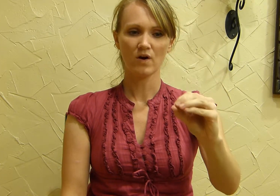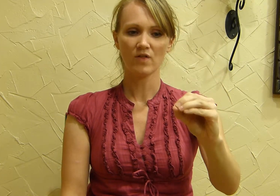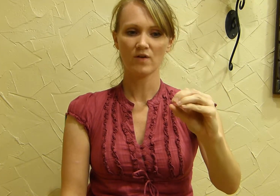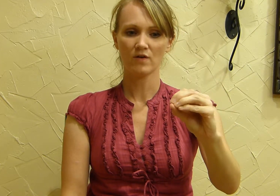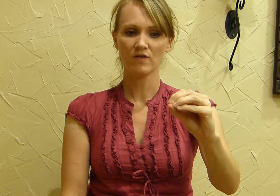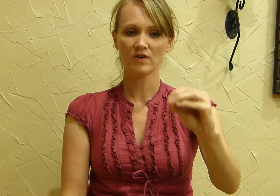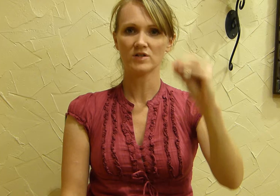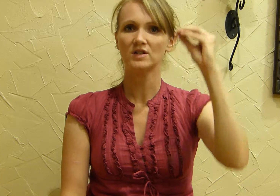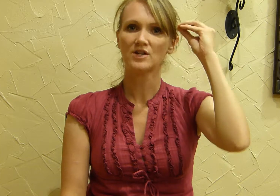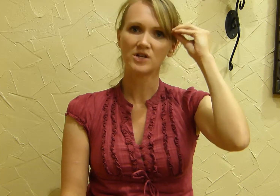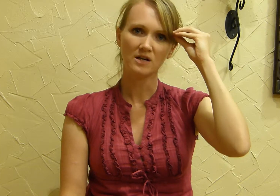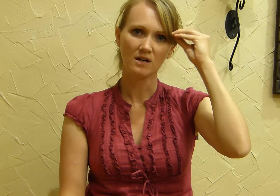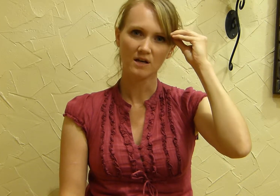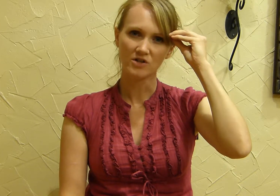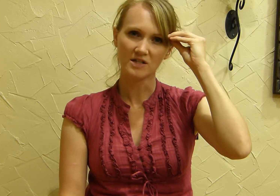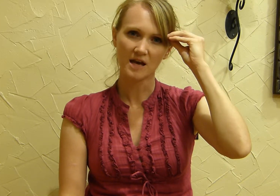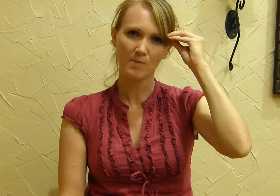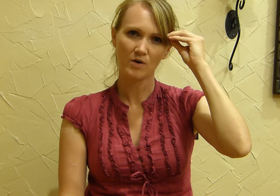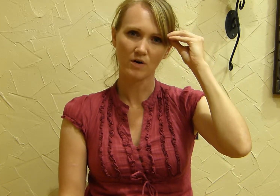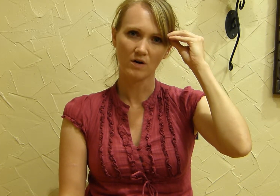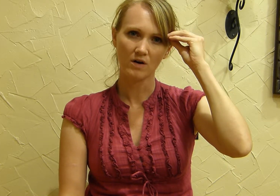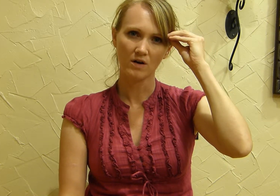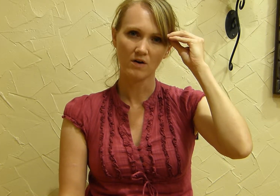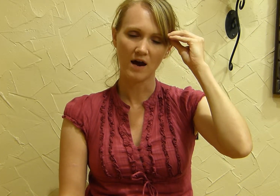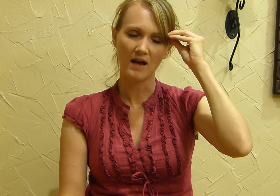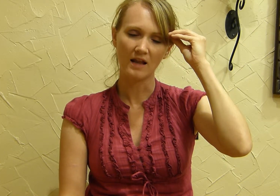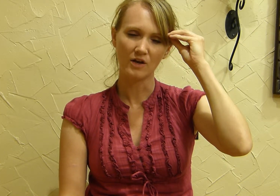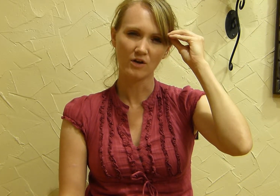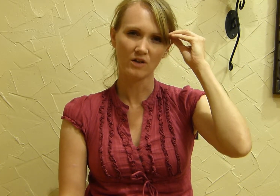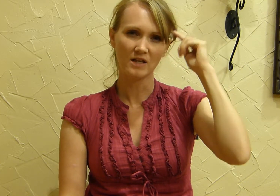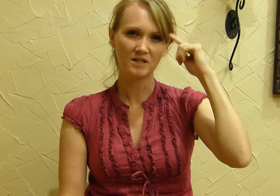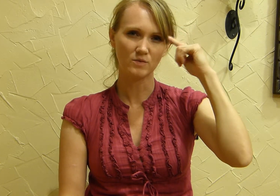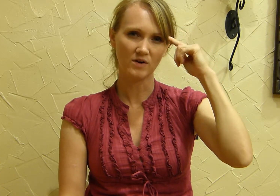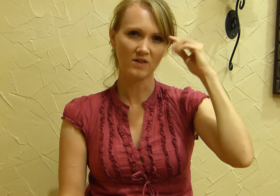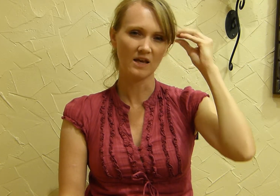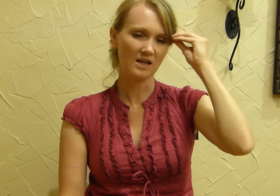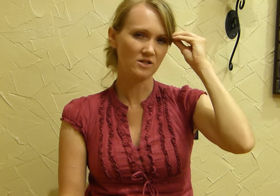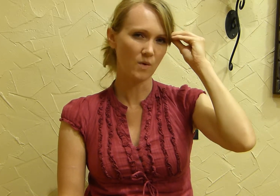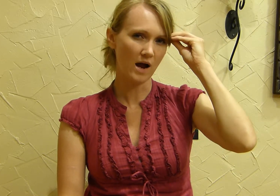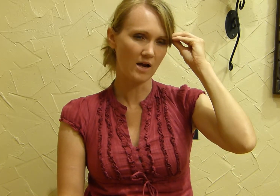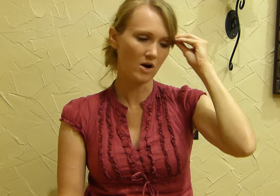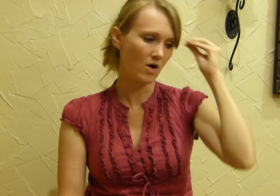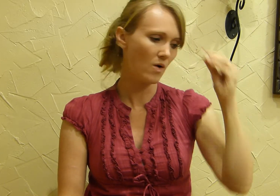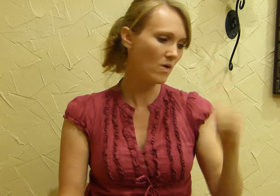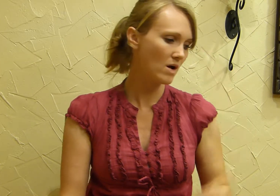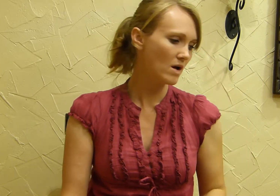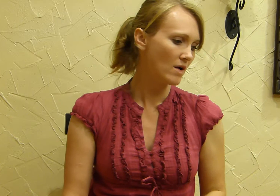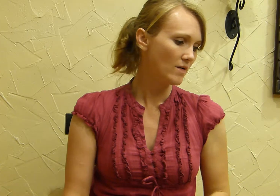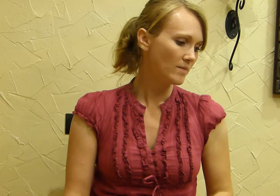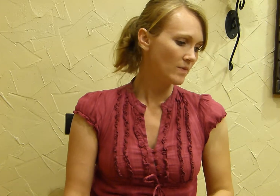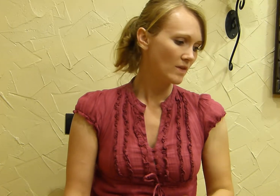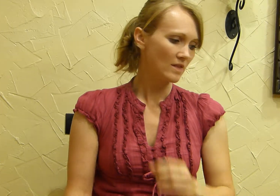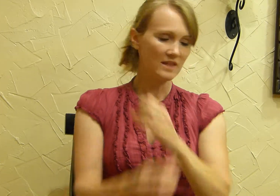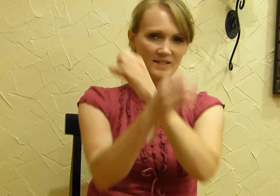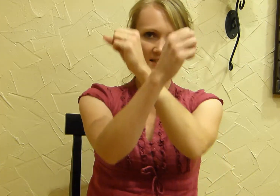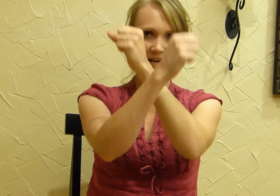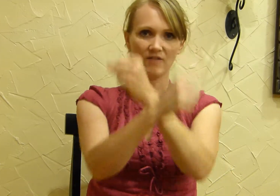the fingers are touching, and just tap your head like this is where you're thinking. So I know the